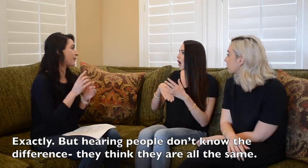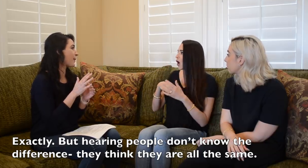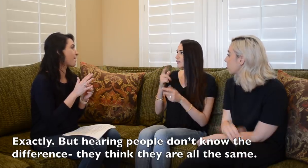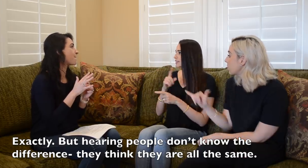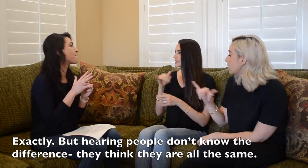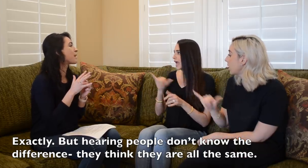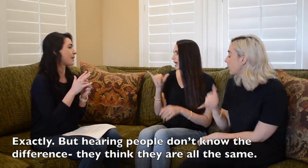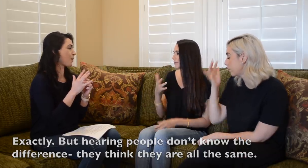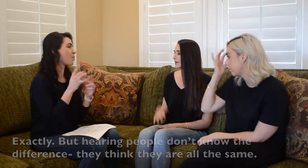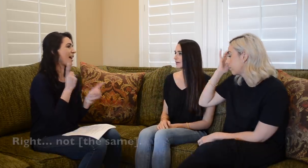all the same.